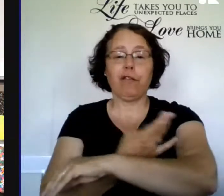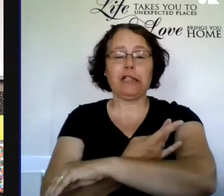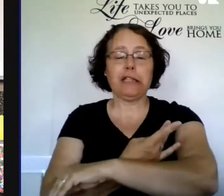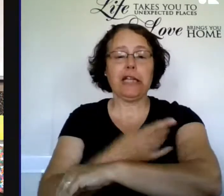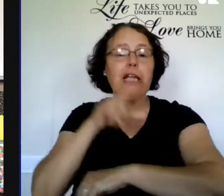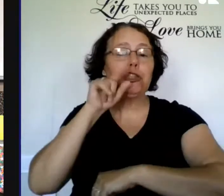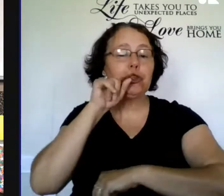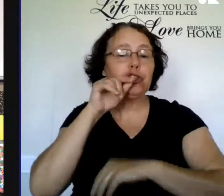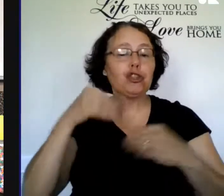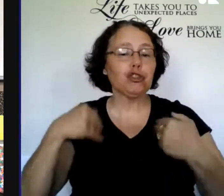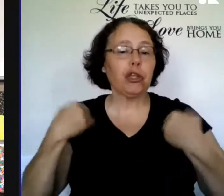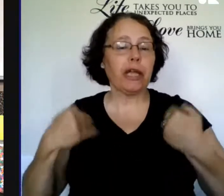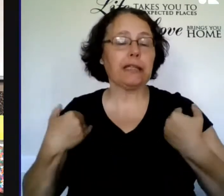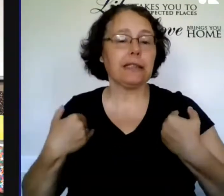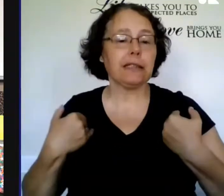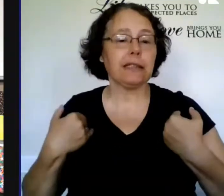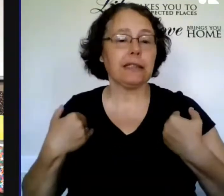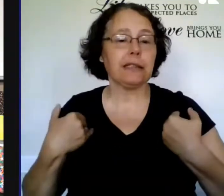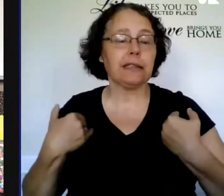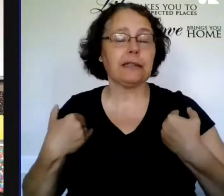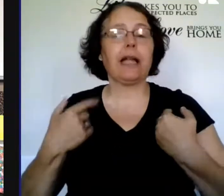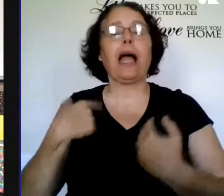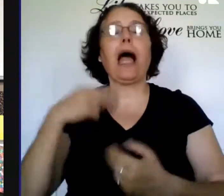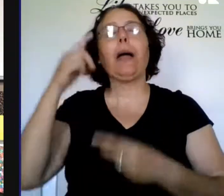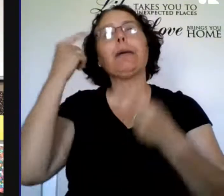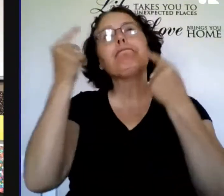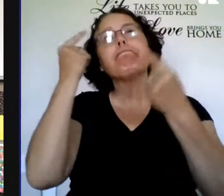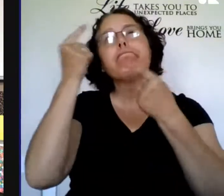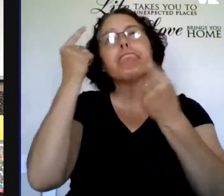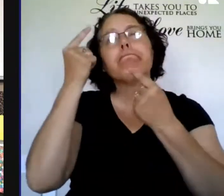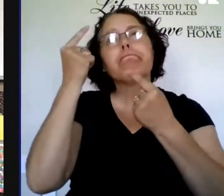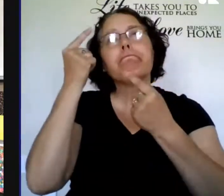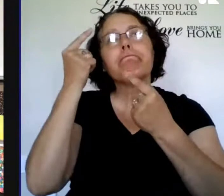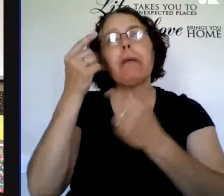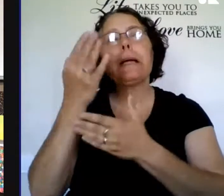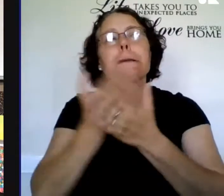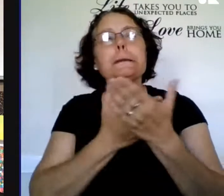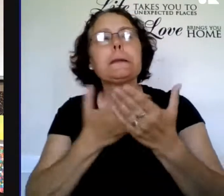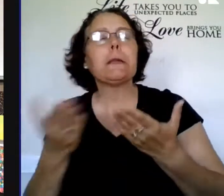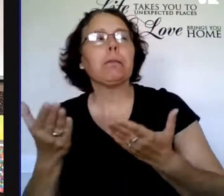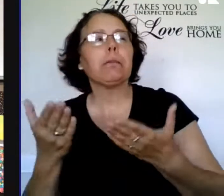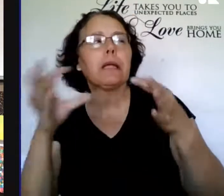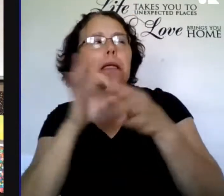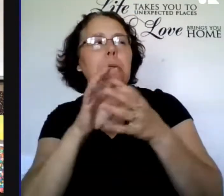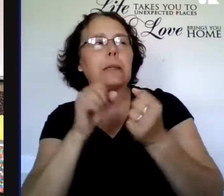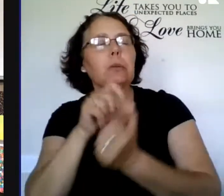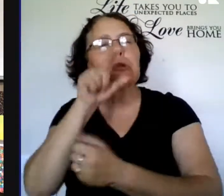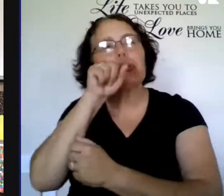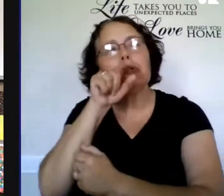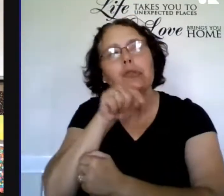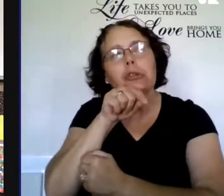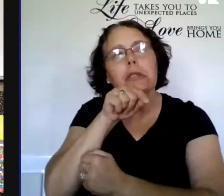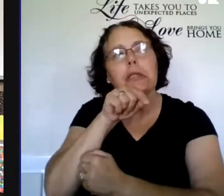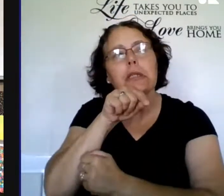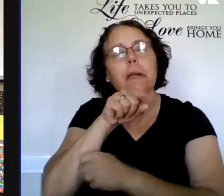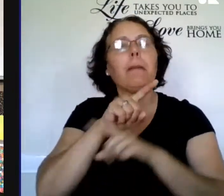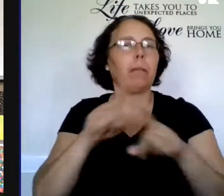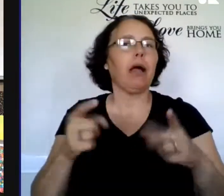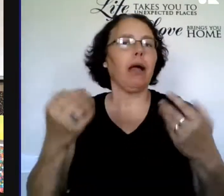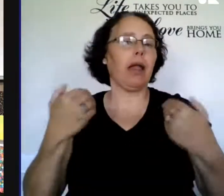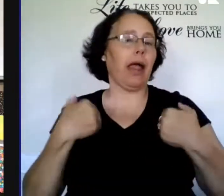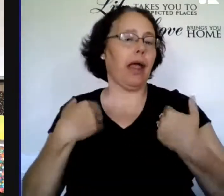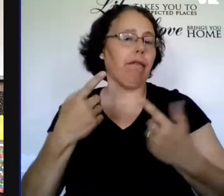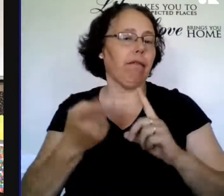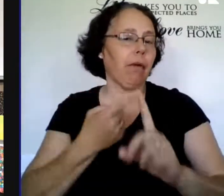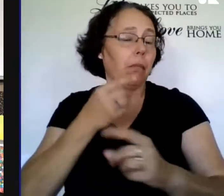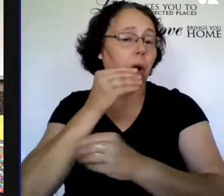some things that you might have at your house that I also had at the library. And one of the things that I had at the